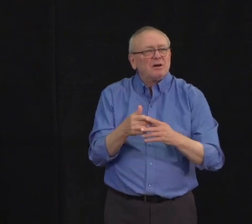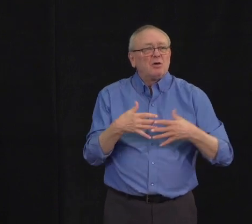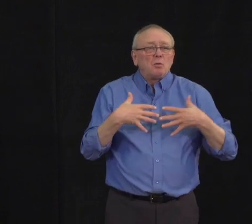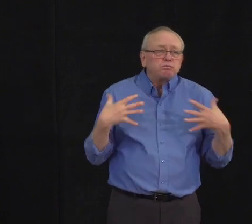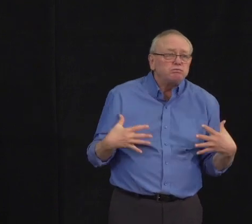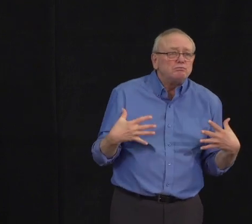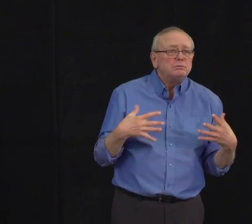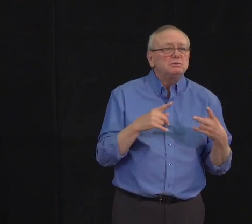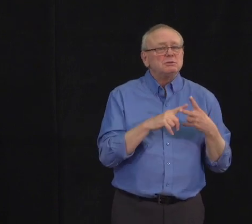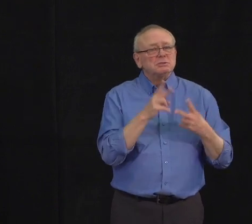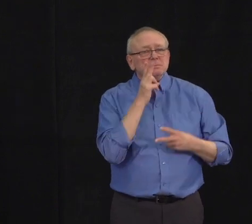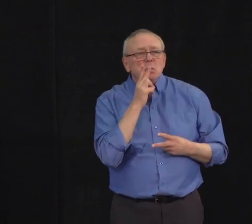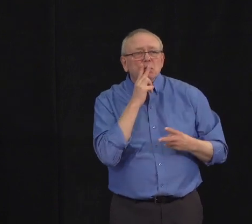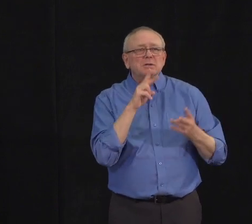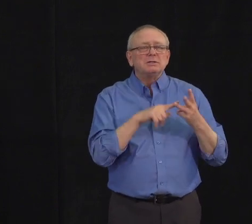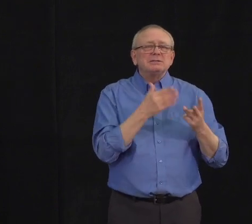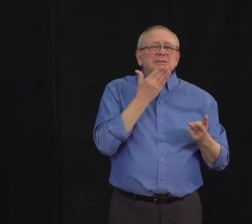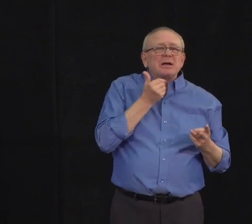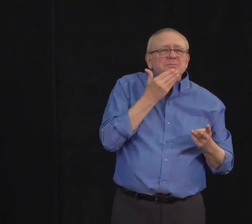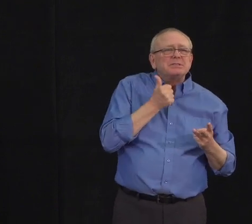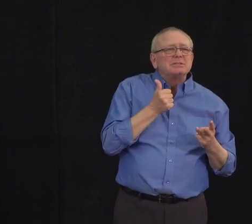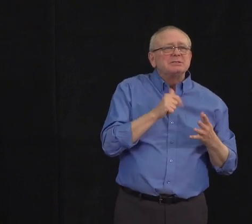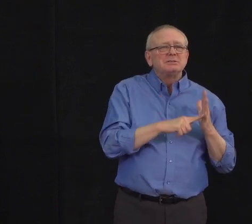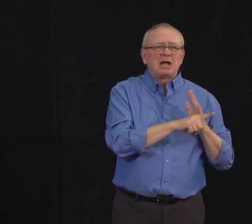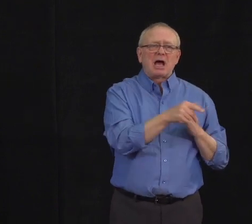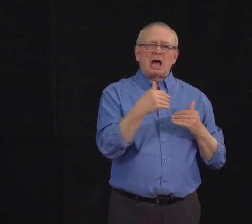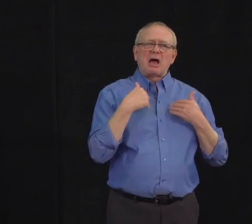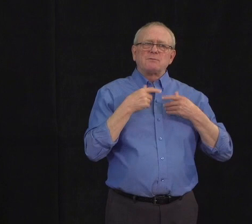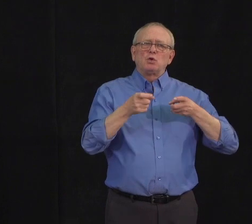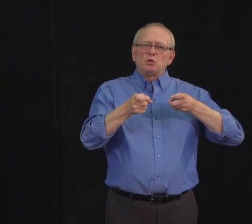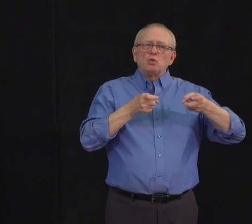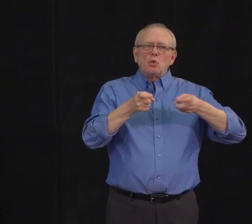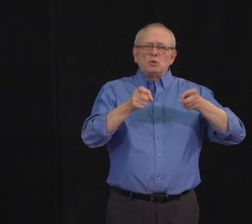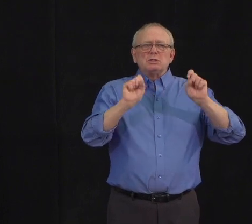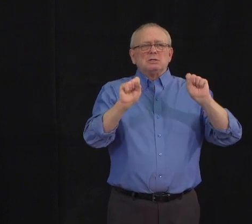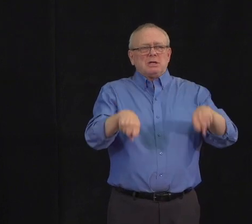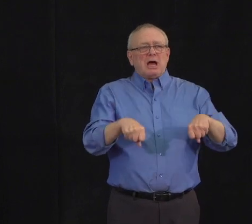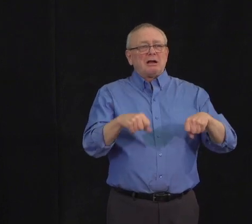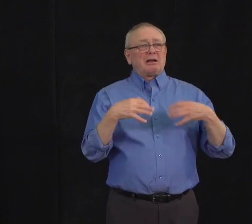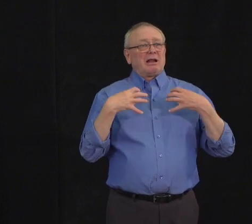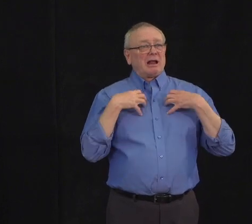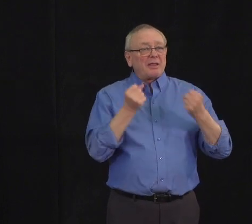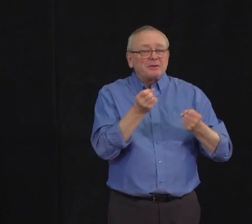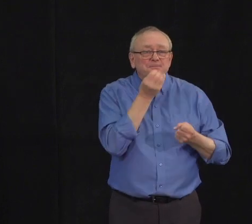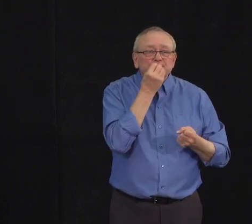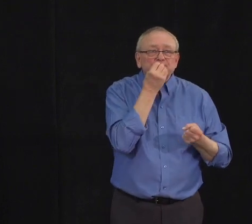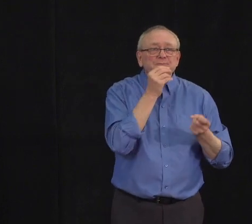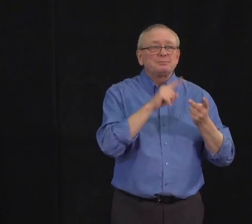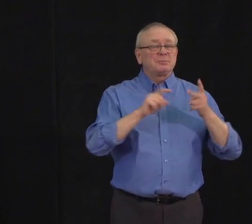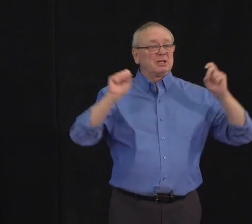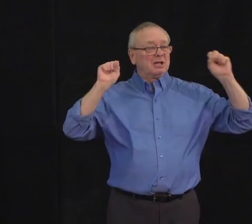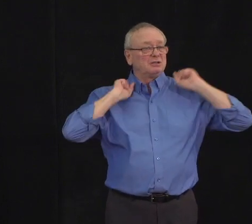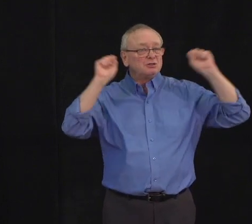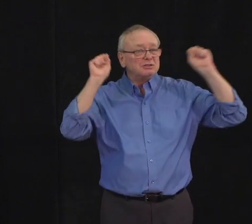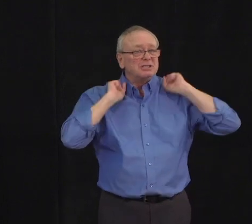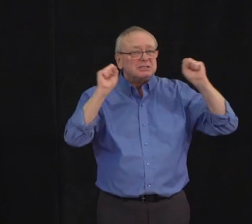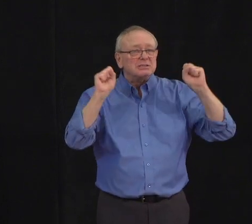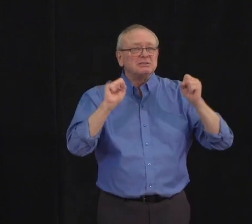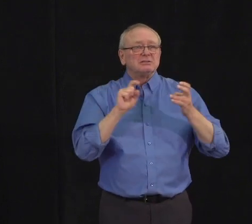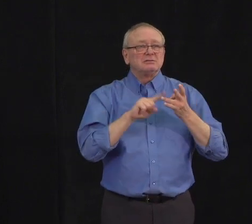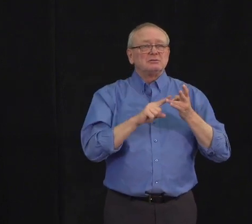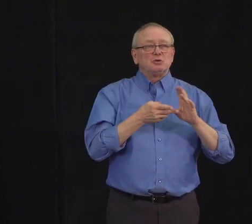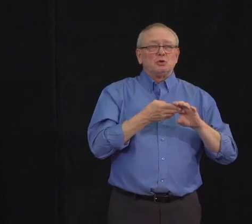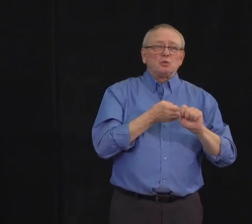Albertans. Eating healthy, exercising regularly, and quitting or reducing smoking are things we can control that may